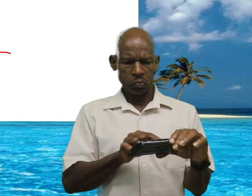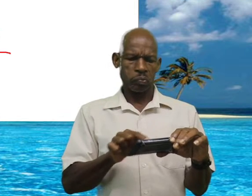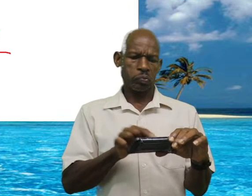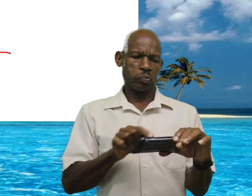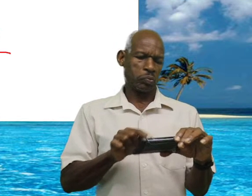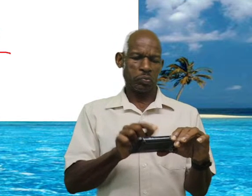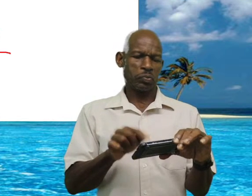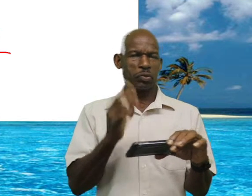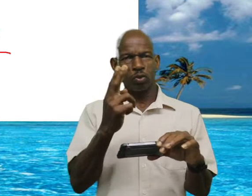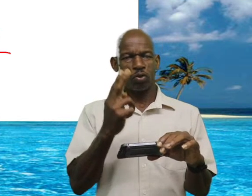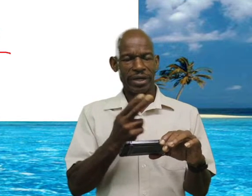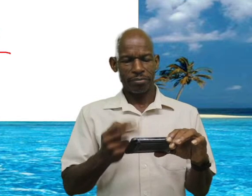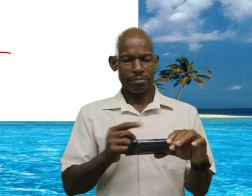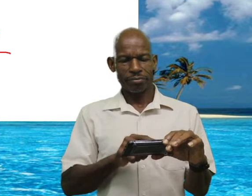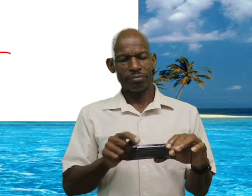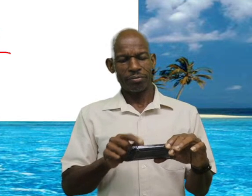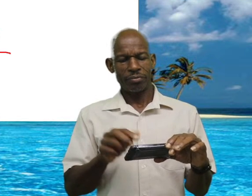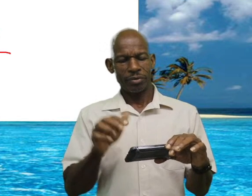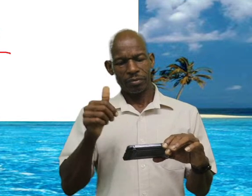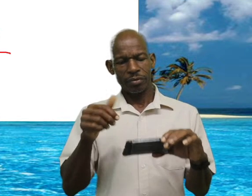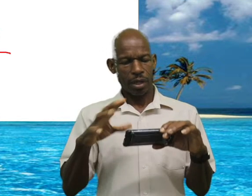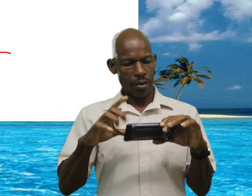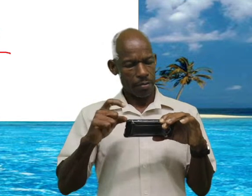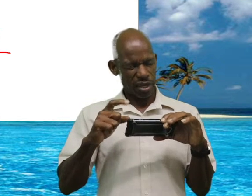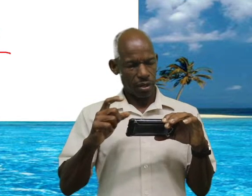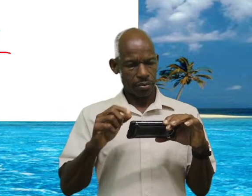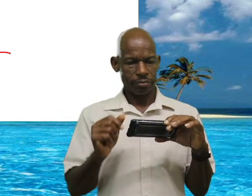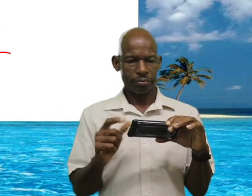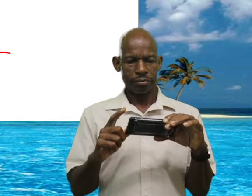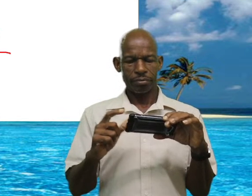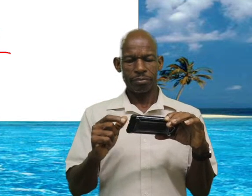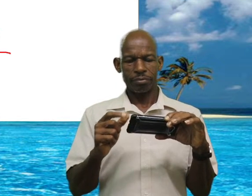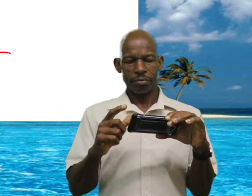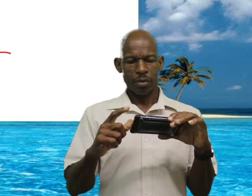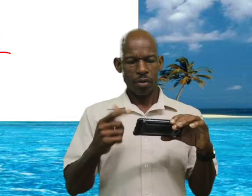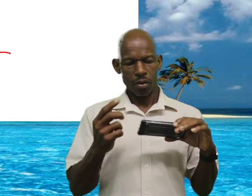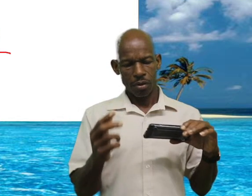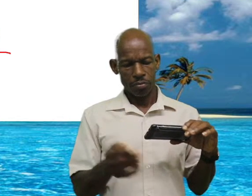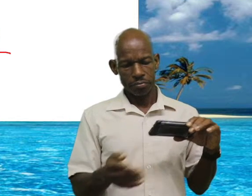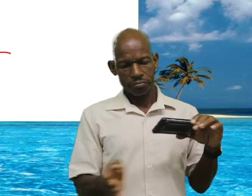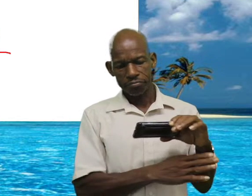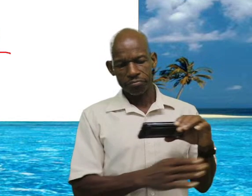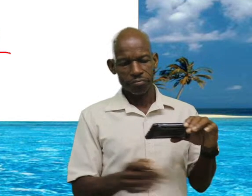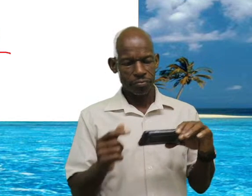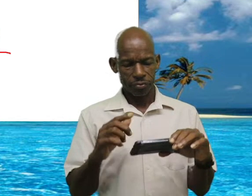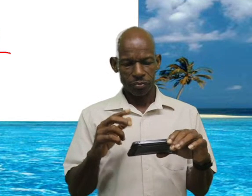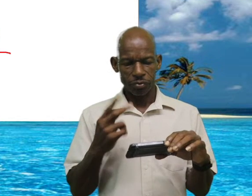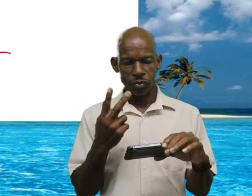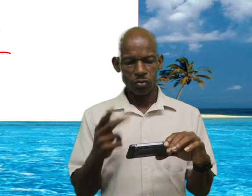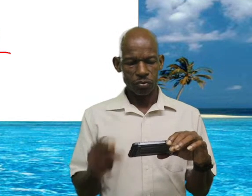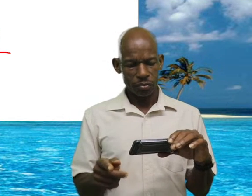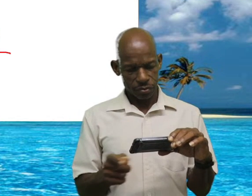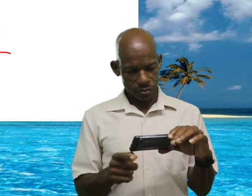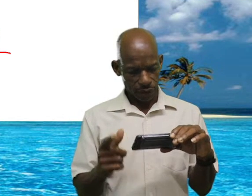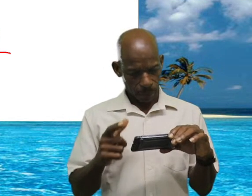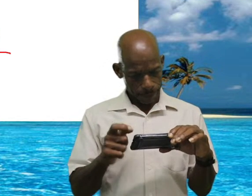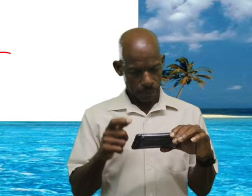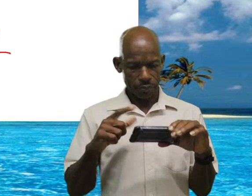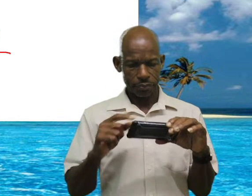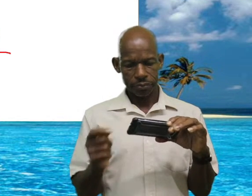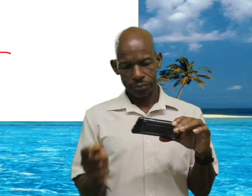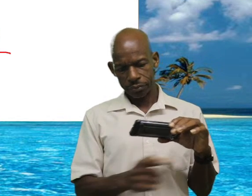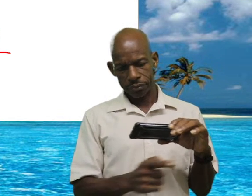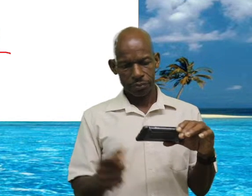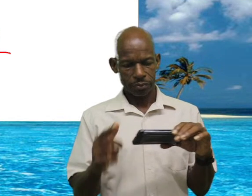the page and take a picture and send it to me. Right, this must be done immediately after the class is over because I don't